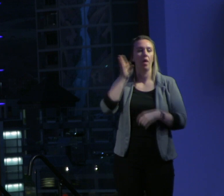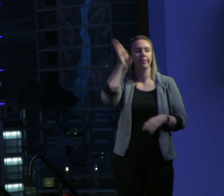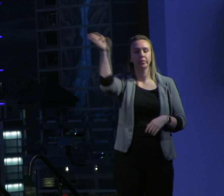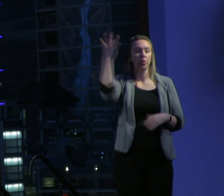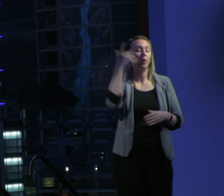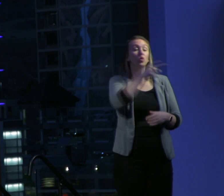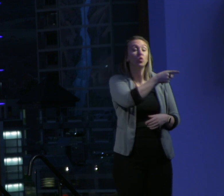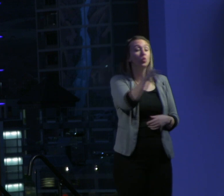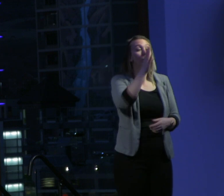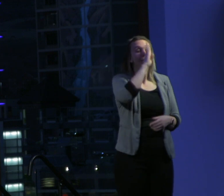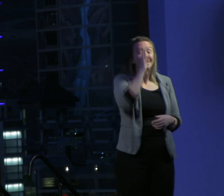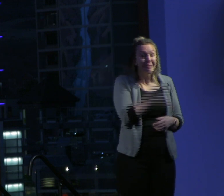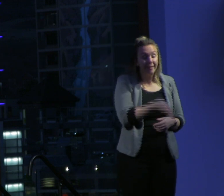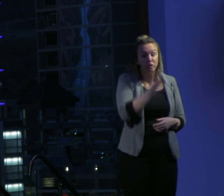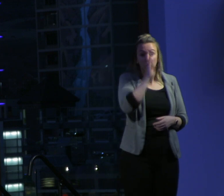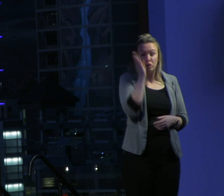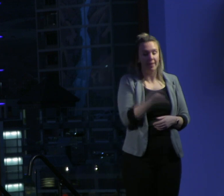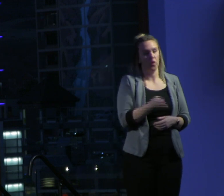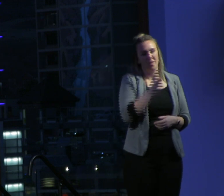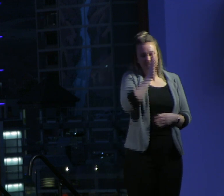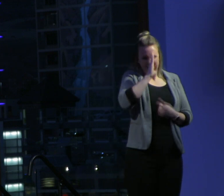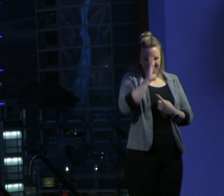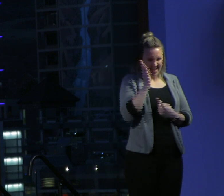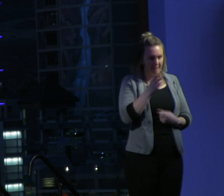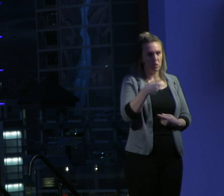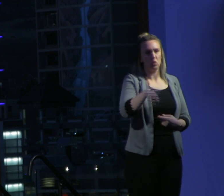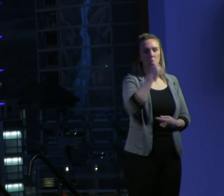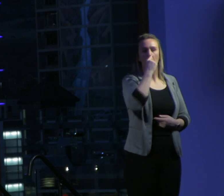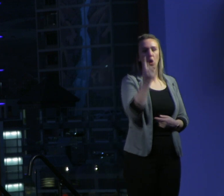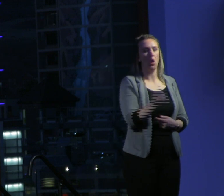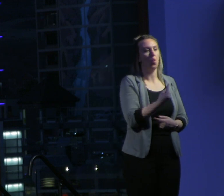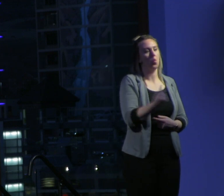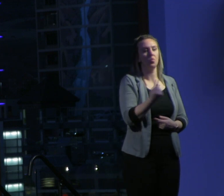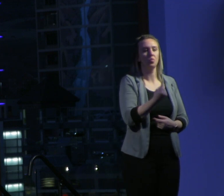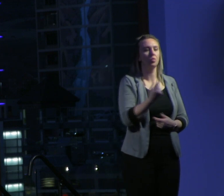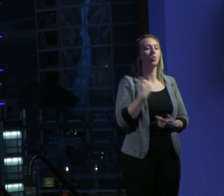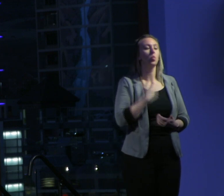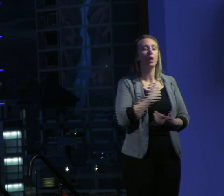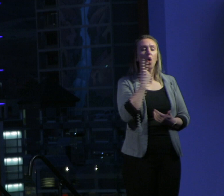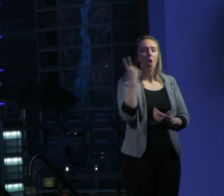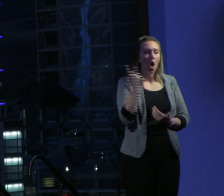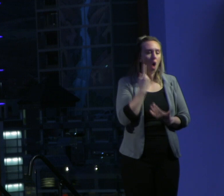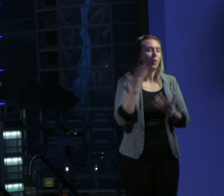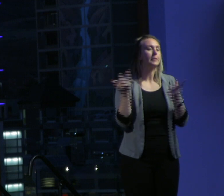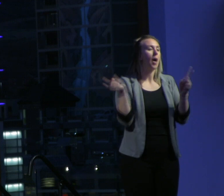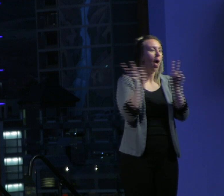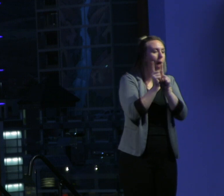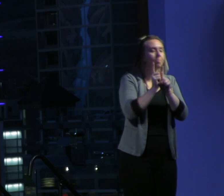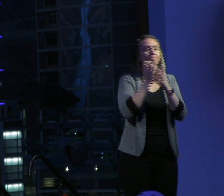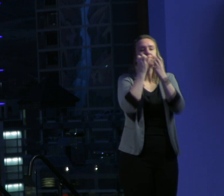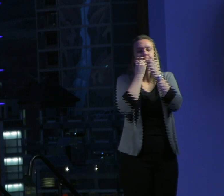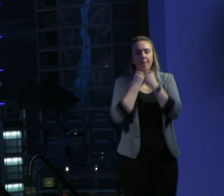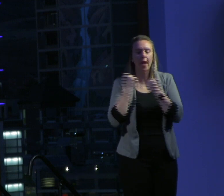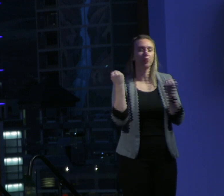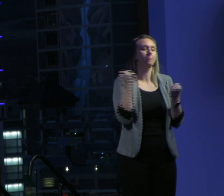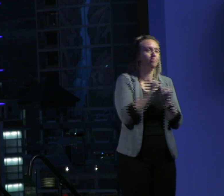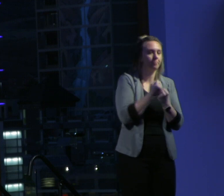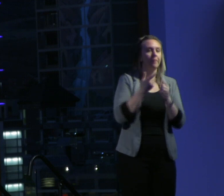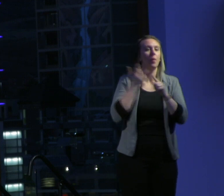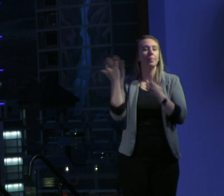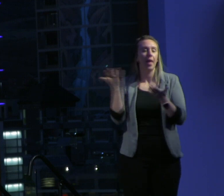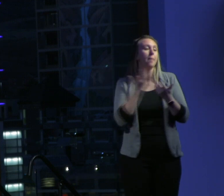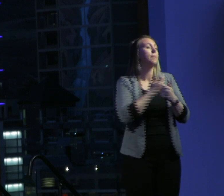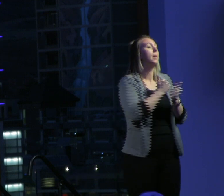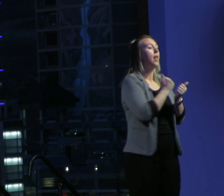ever, ever, ever alone. We are always watched, cared for, and loved for. Amen. Good night. Loka noš